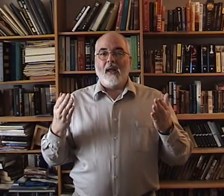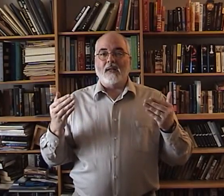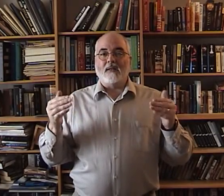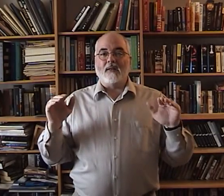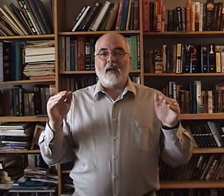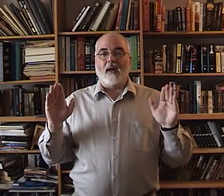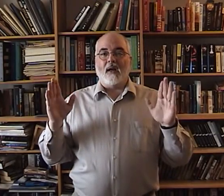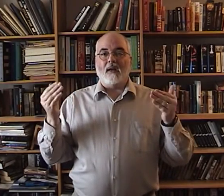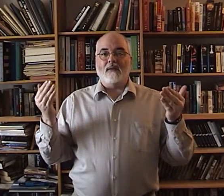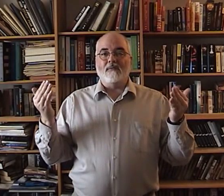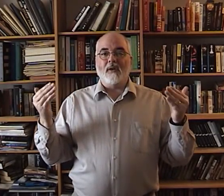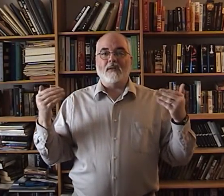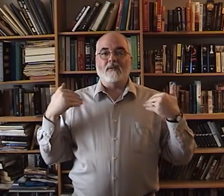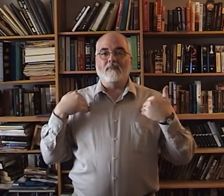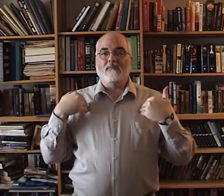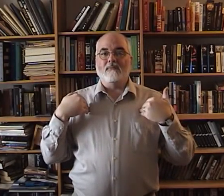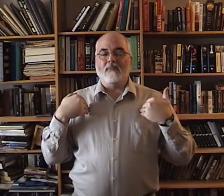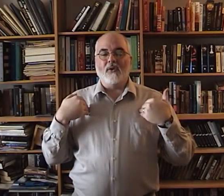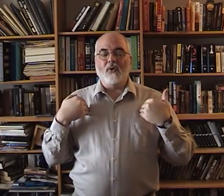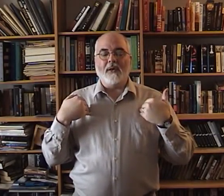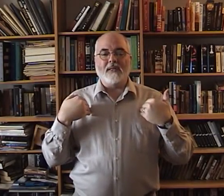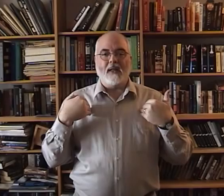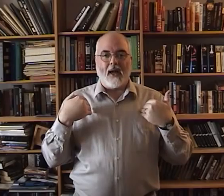It's just... You can see that.